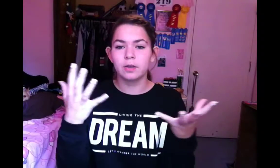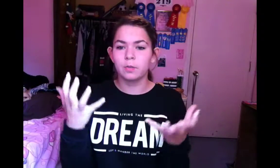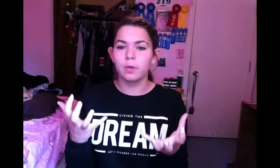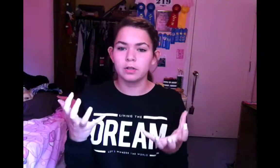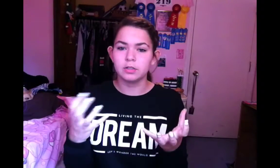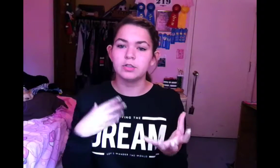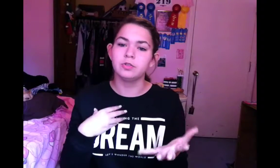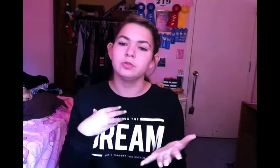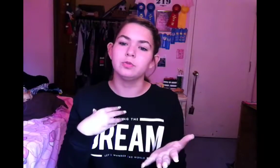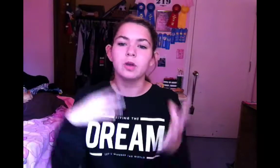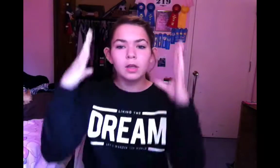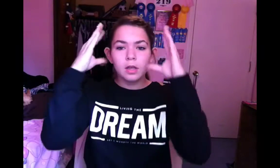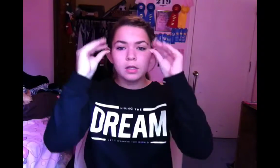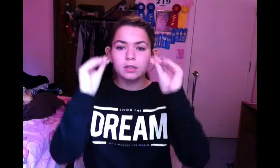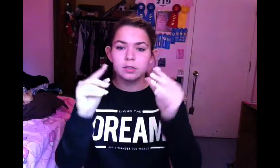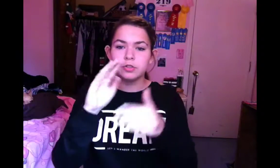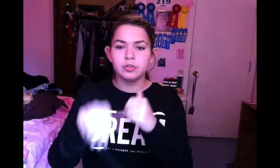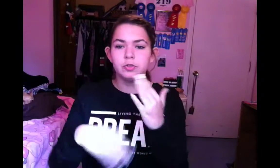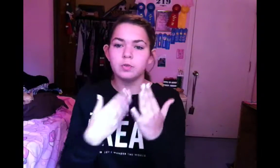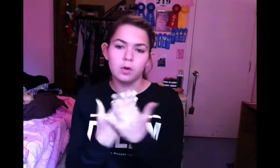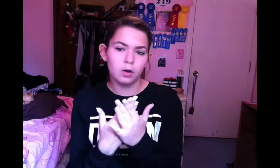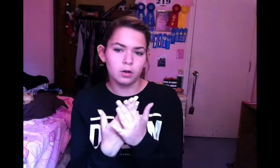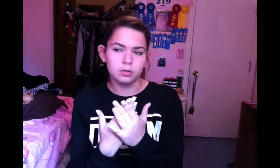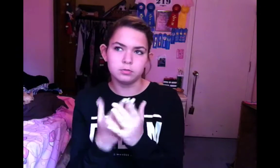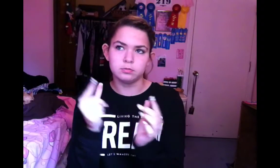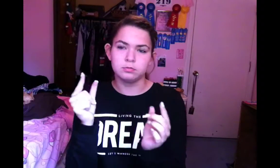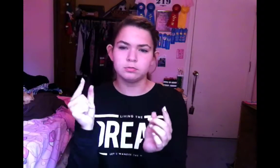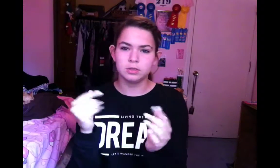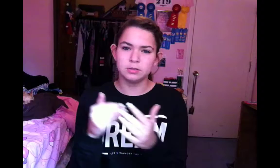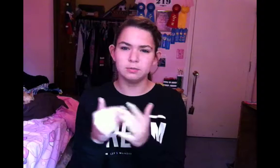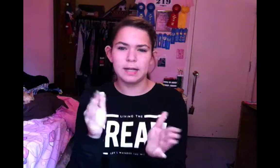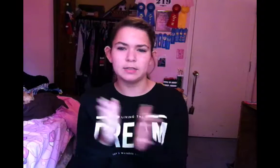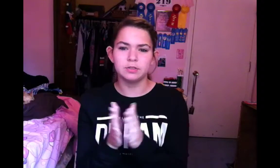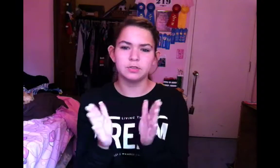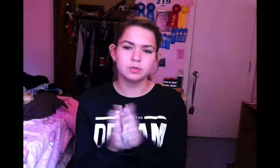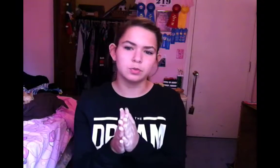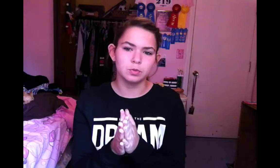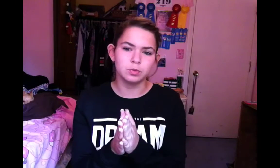wanted to teach you all some back to school.